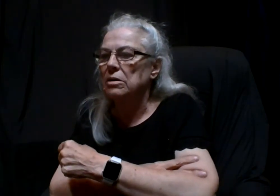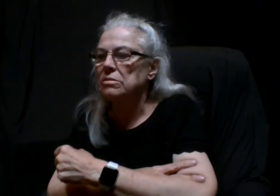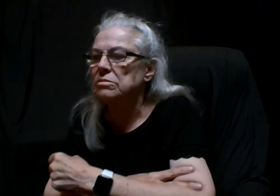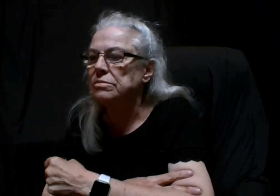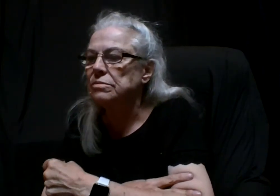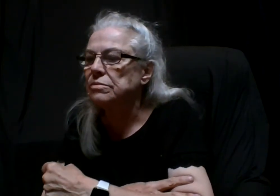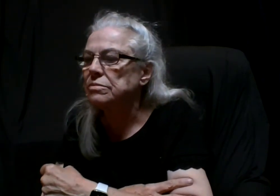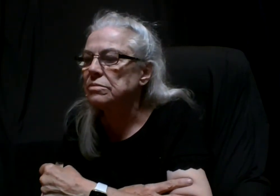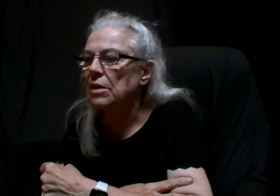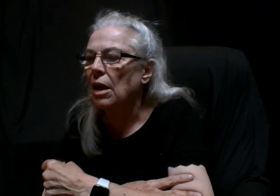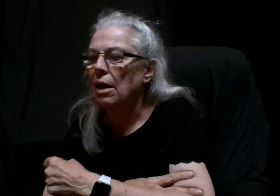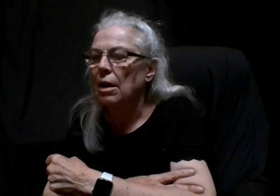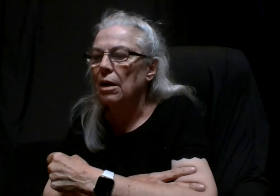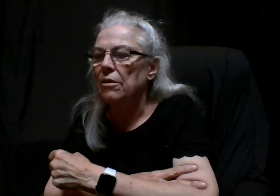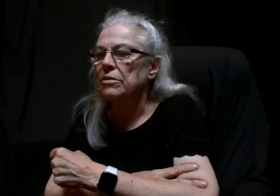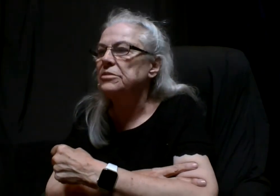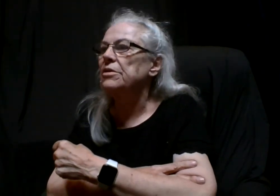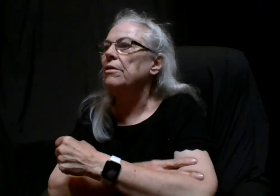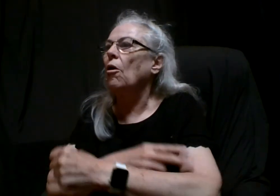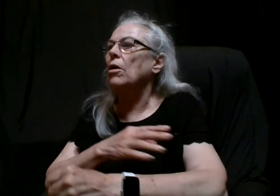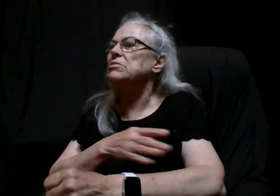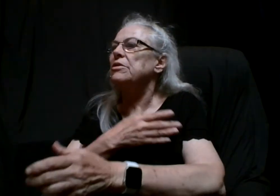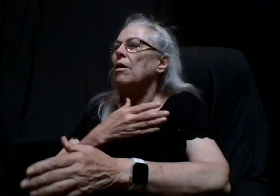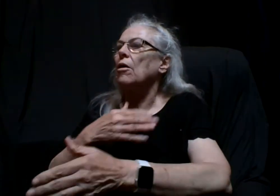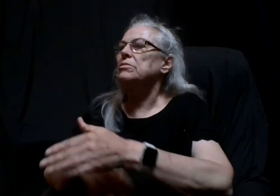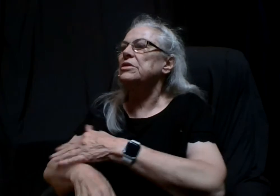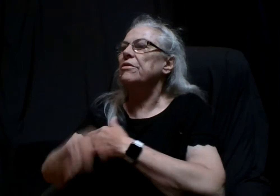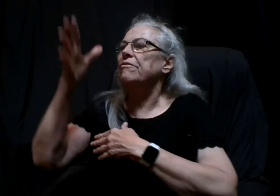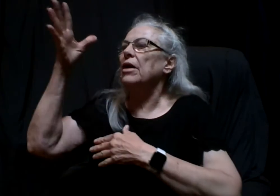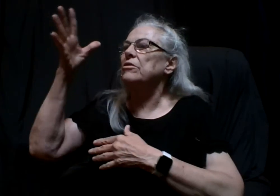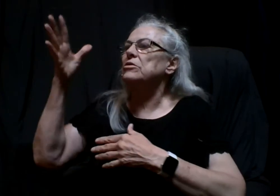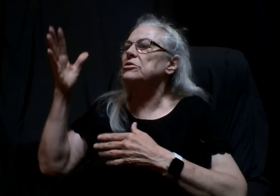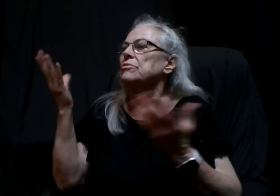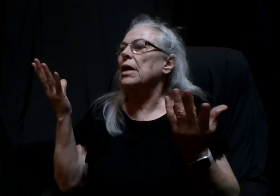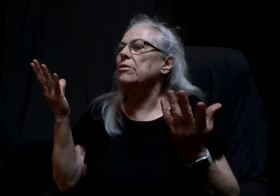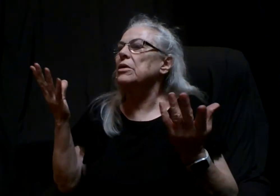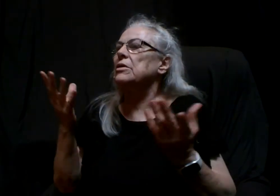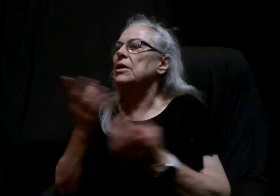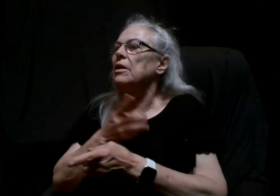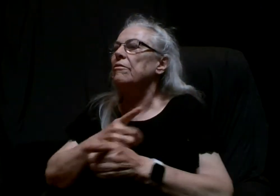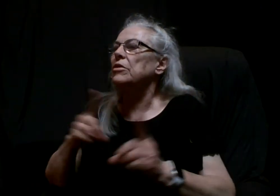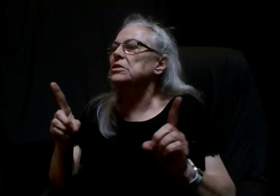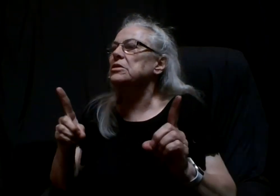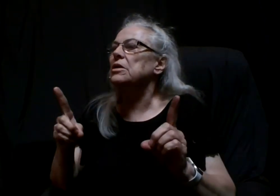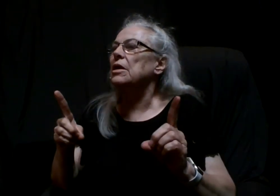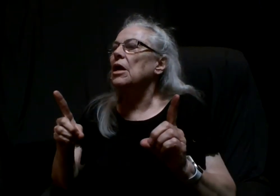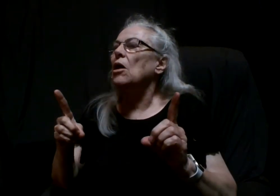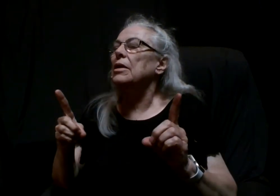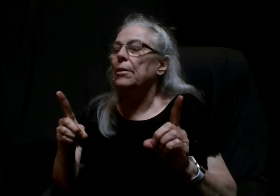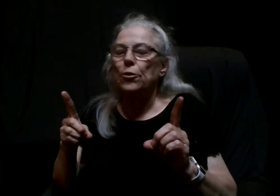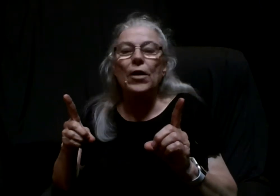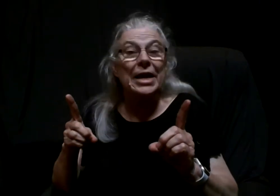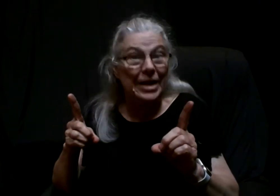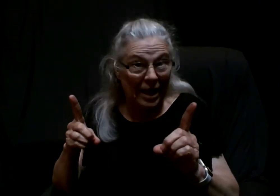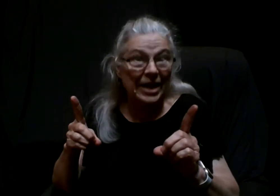Um, the arms of the Father surrounded. Deliverance. Liberated,